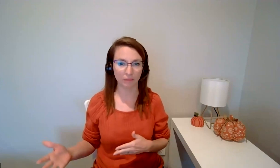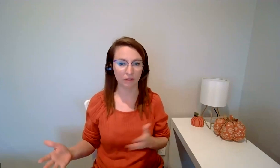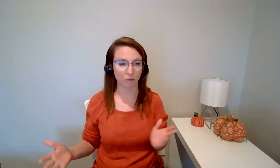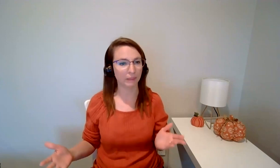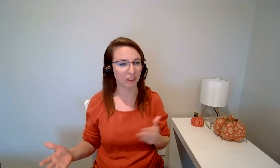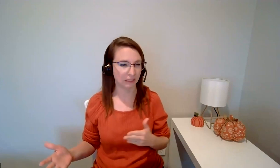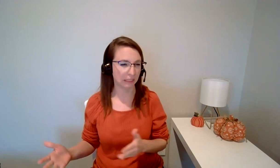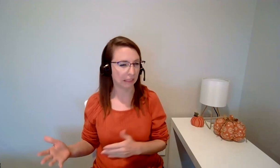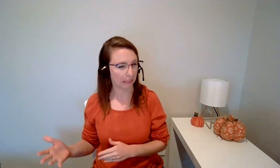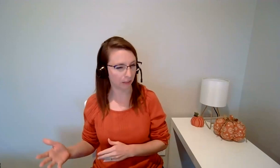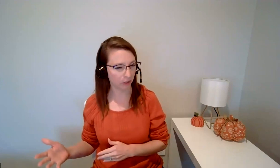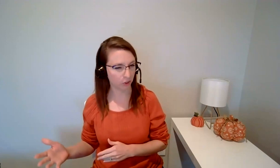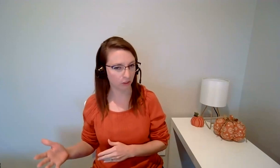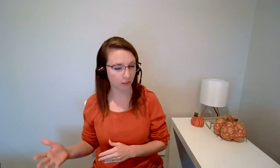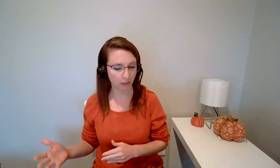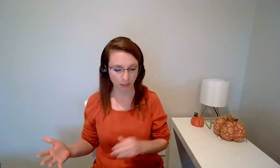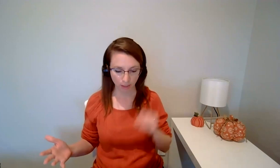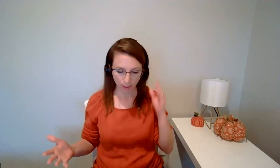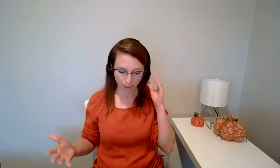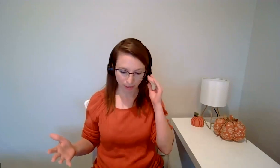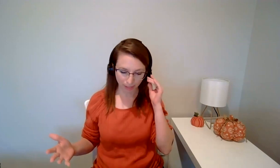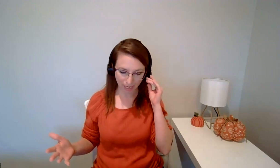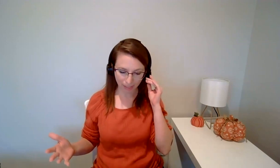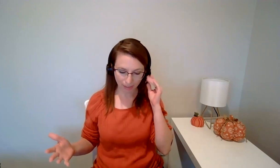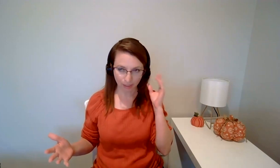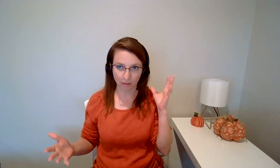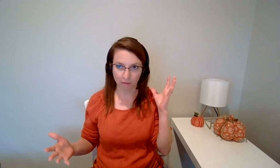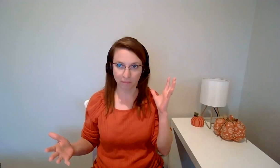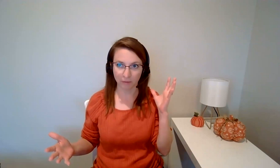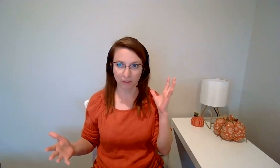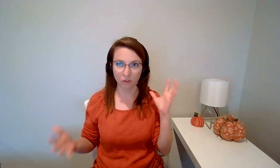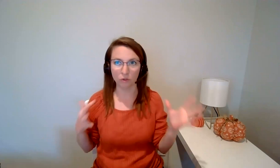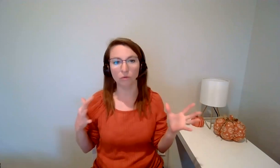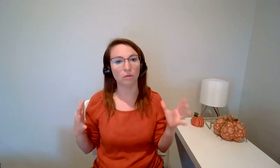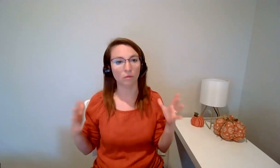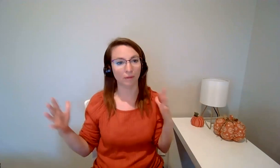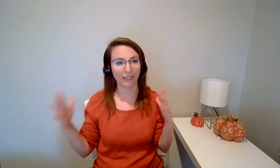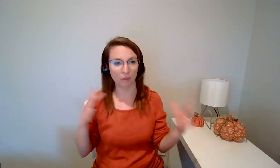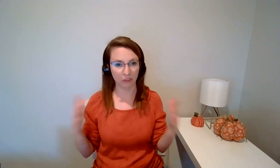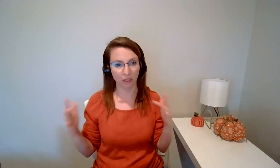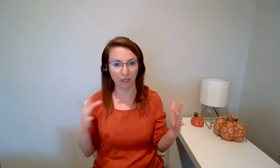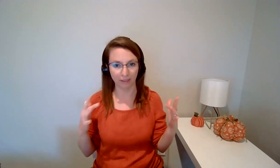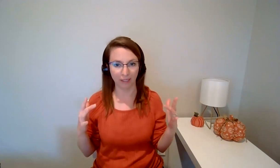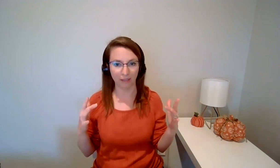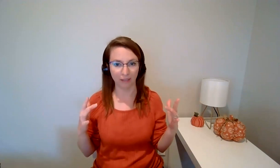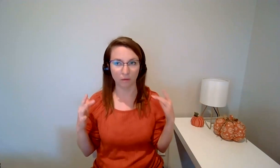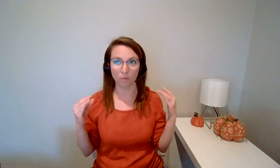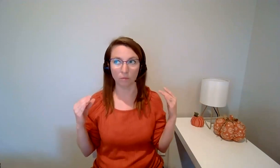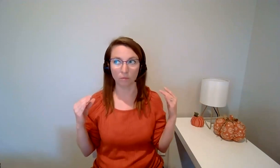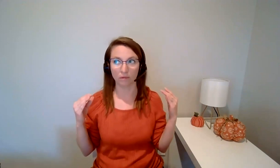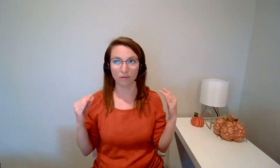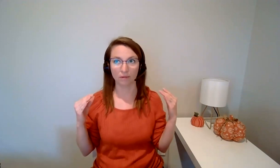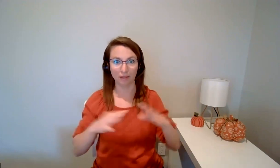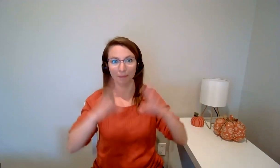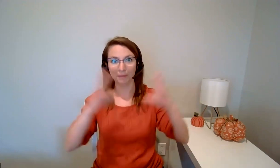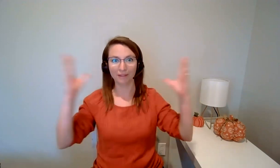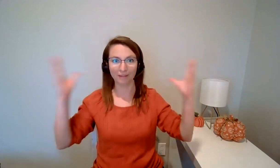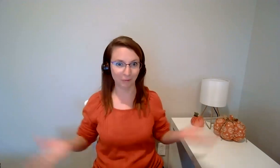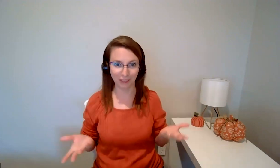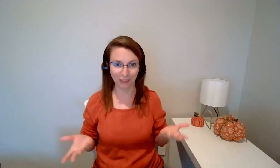or Pidgin Signed English. That is due to language contact. So the dominant language here